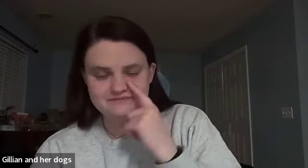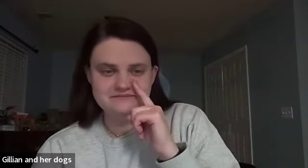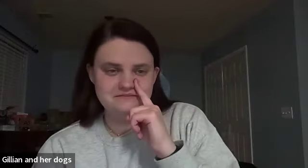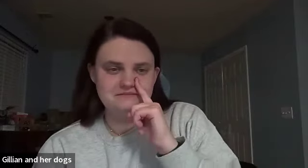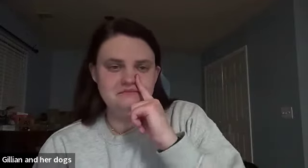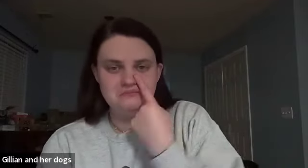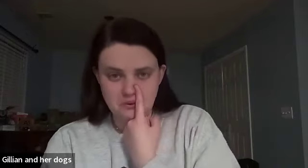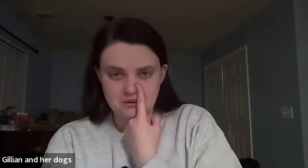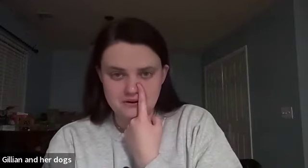bored.